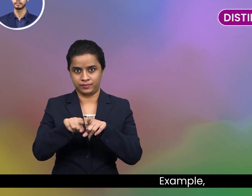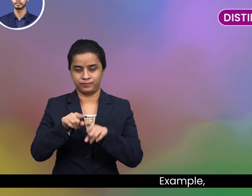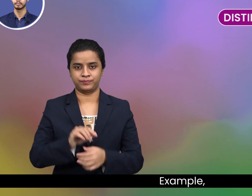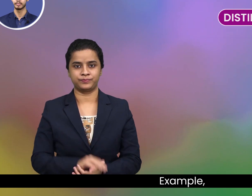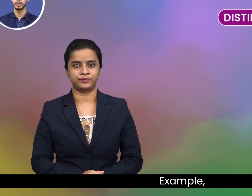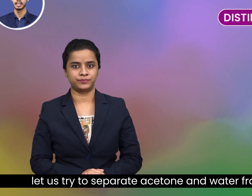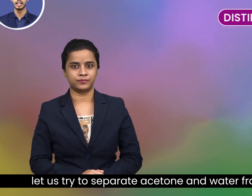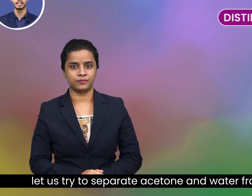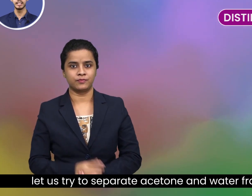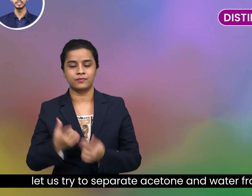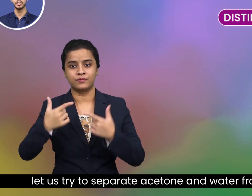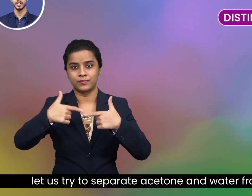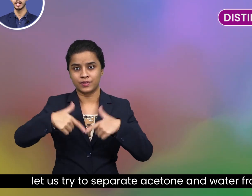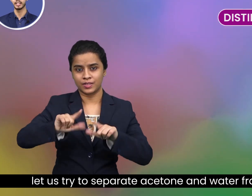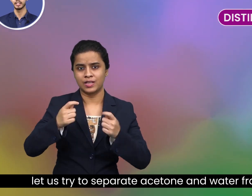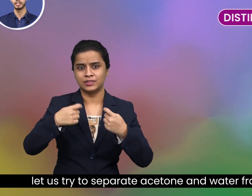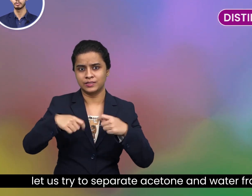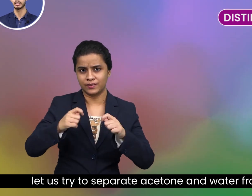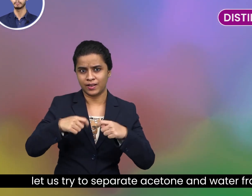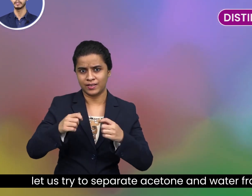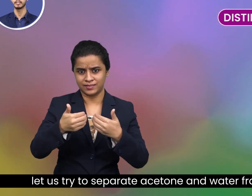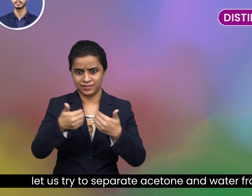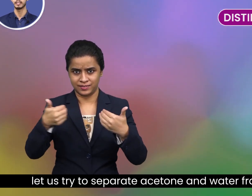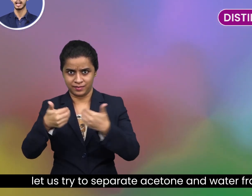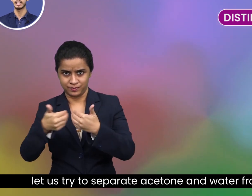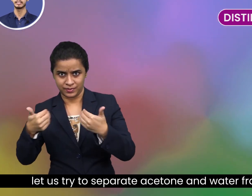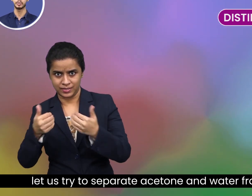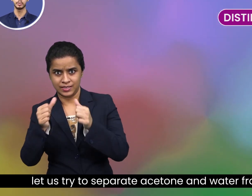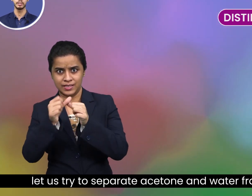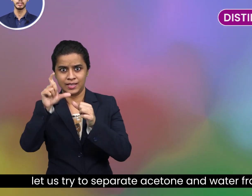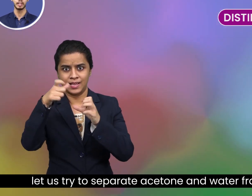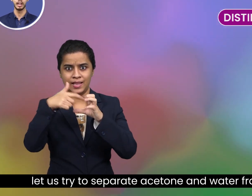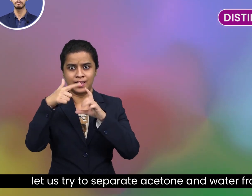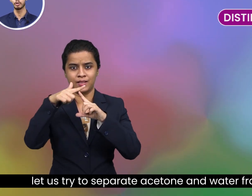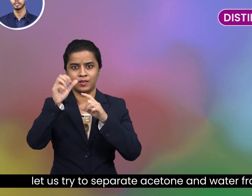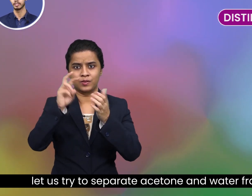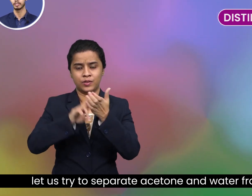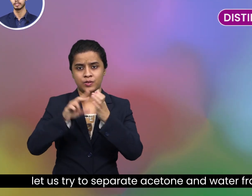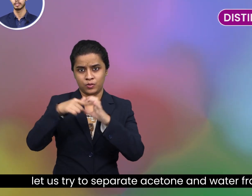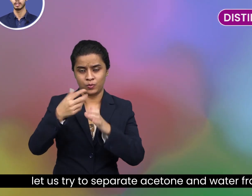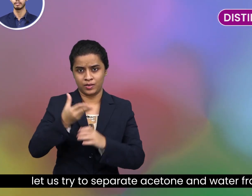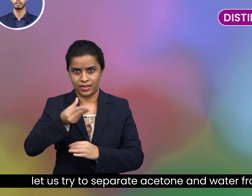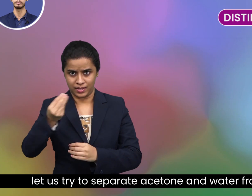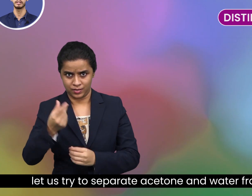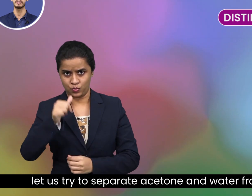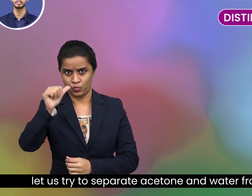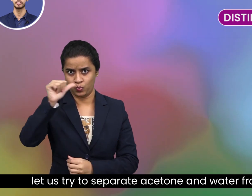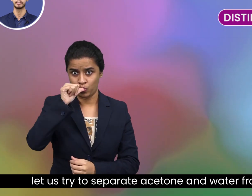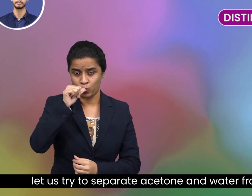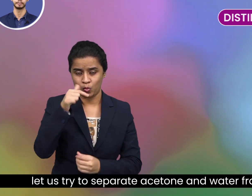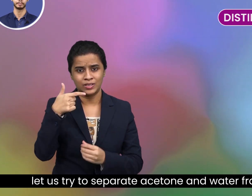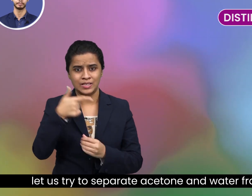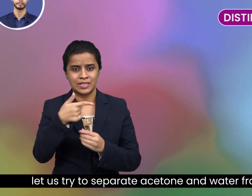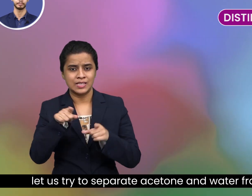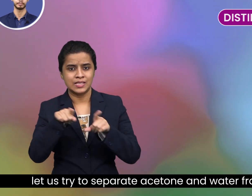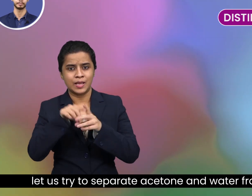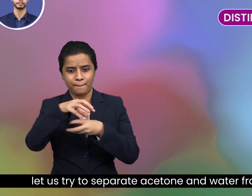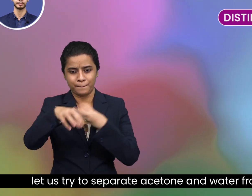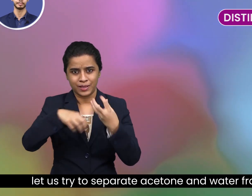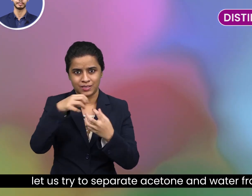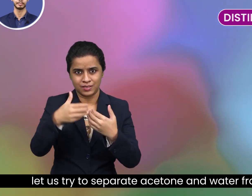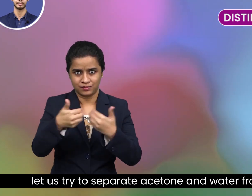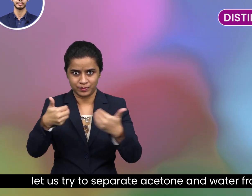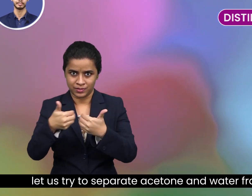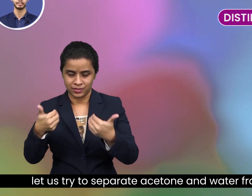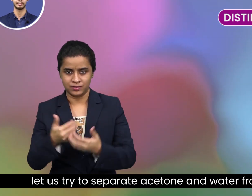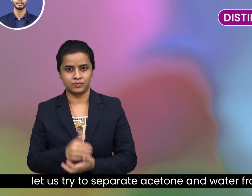Example, let us try to separate acetone and water from their mixture.